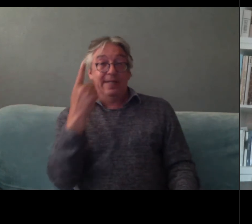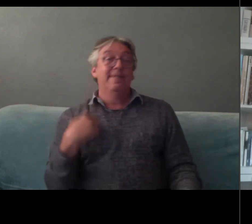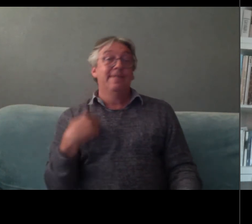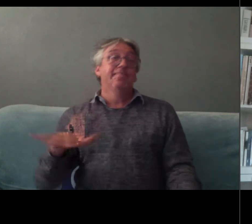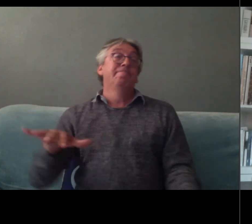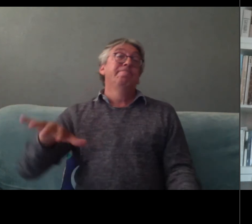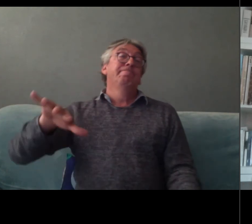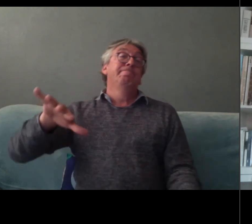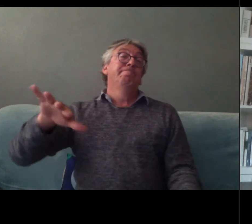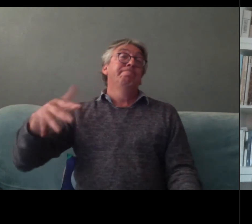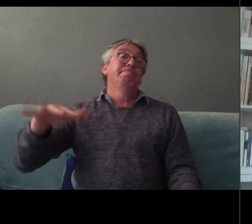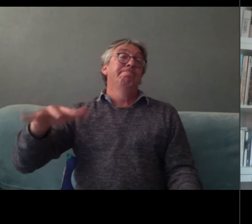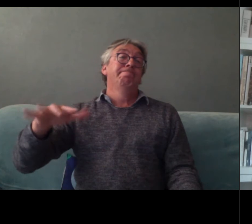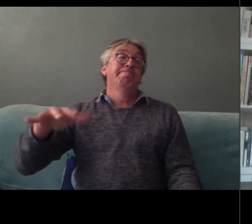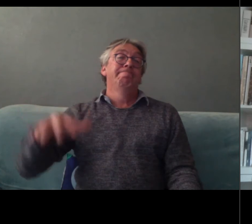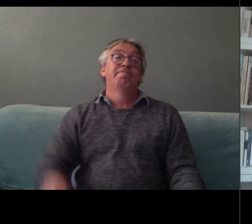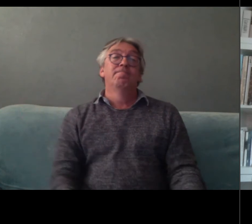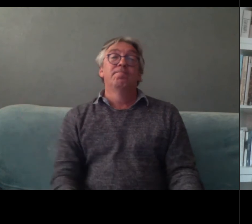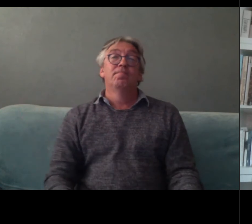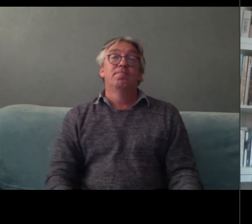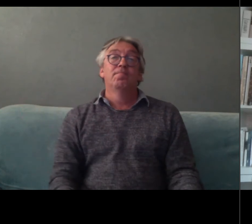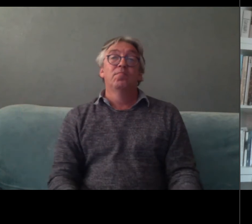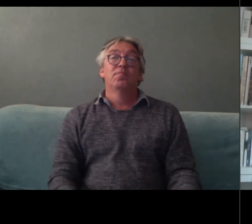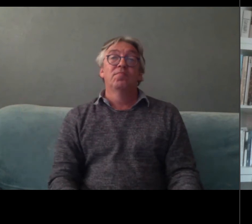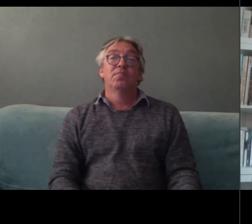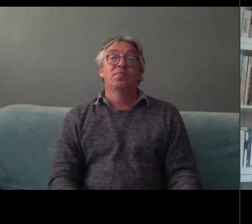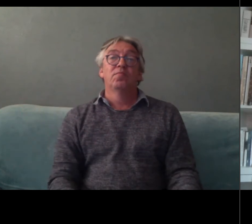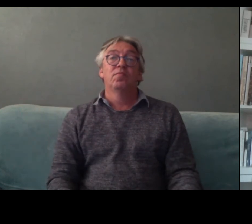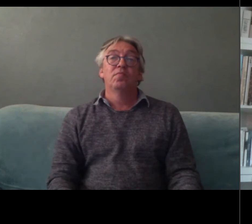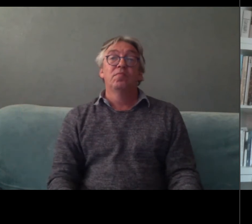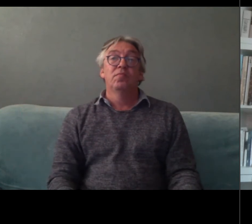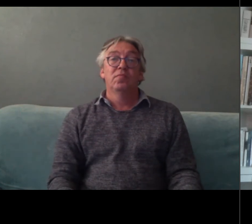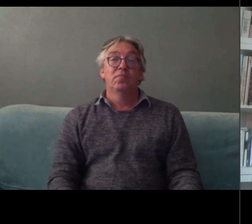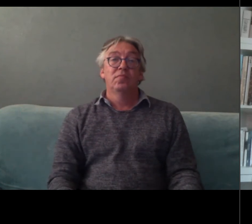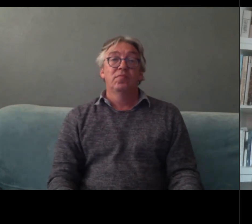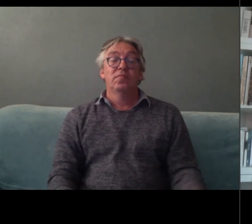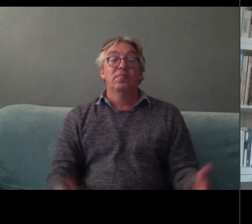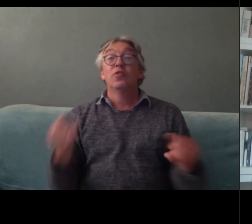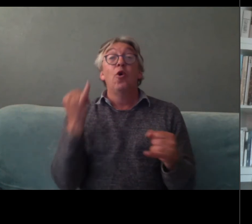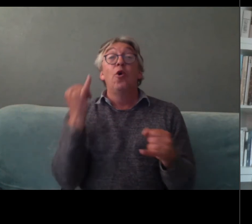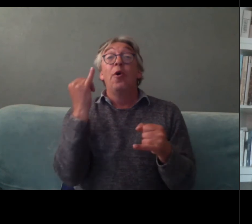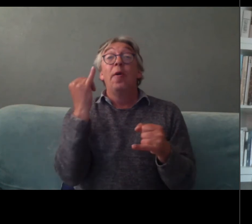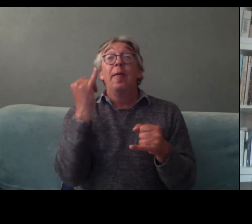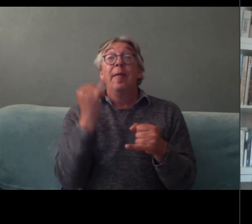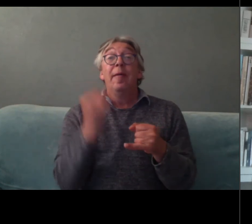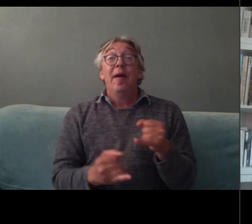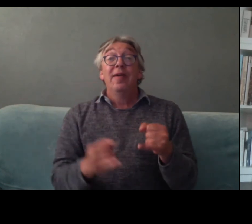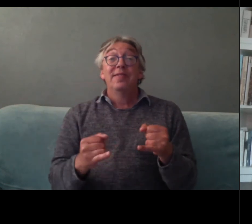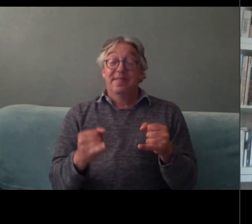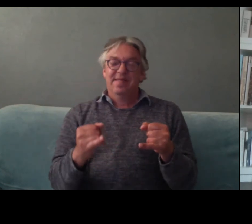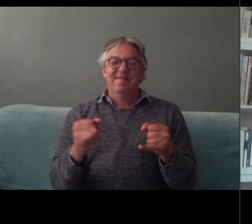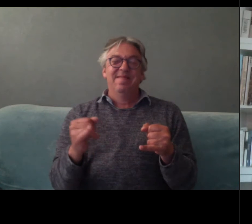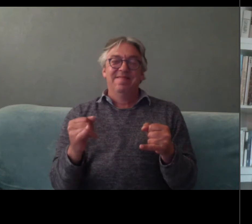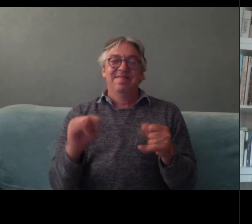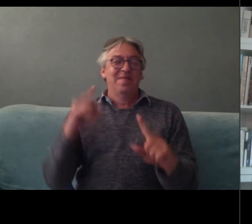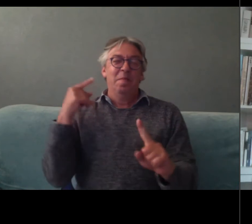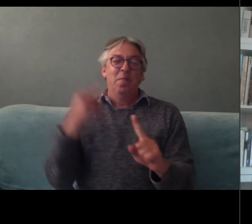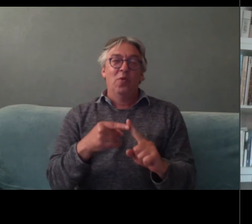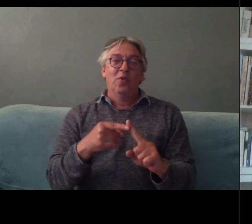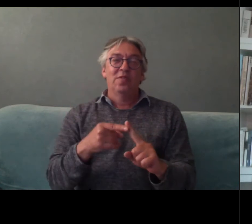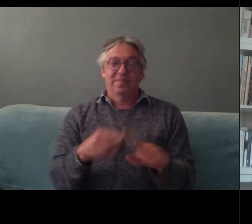And the last question I'd like to speak, and Nadia just did it in a very good way